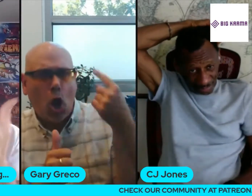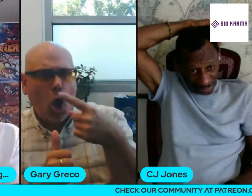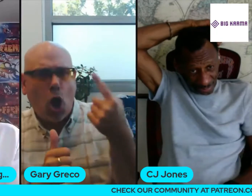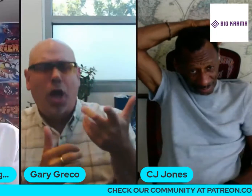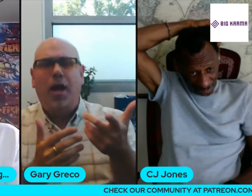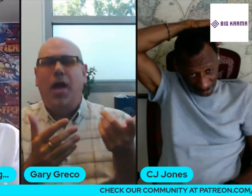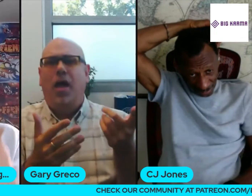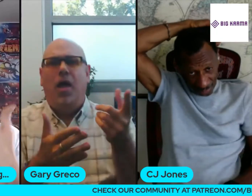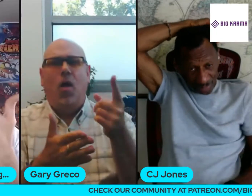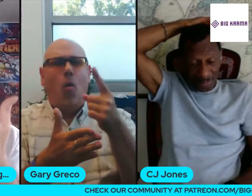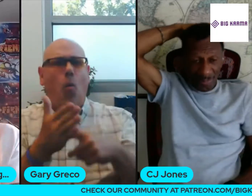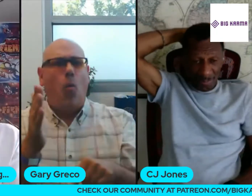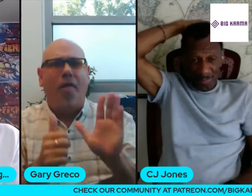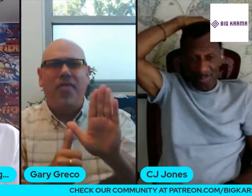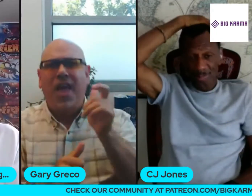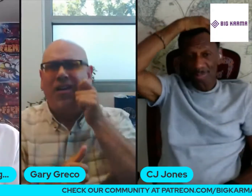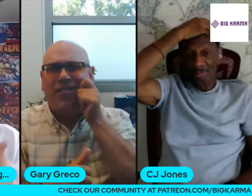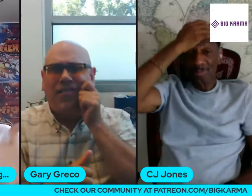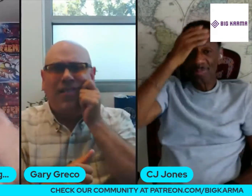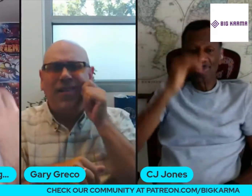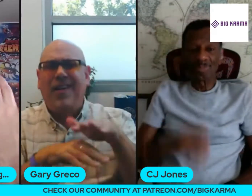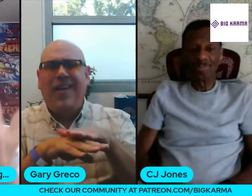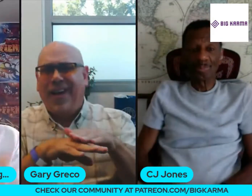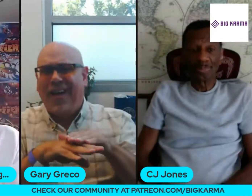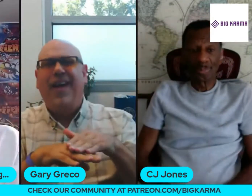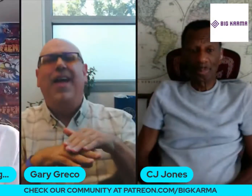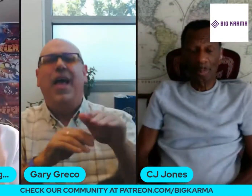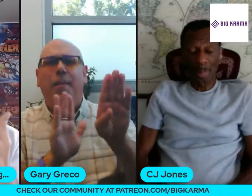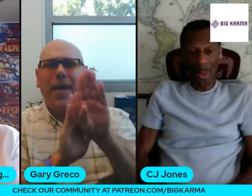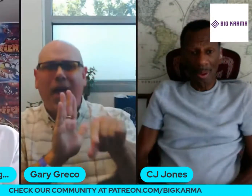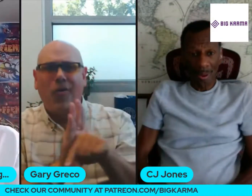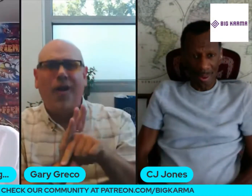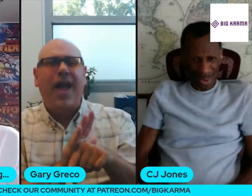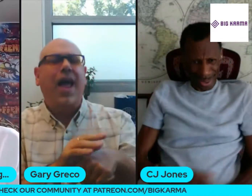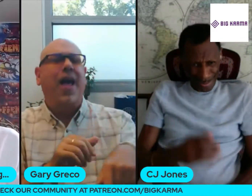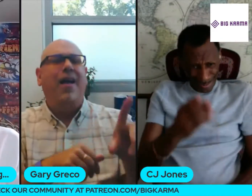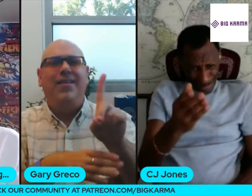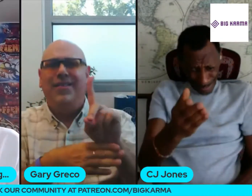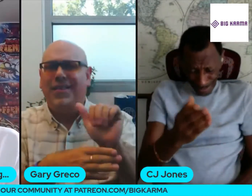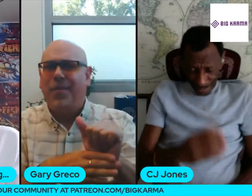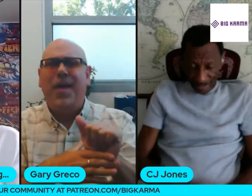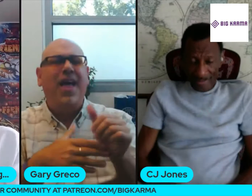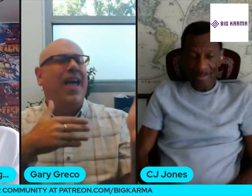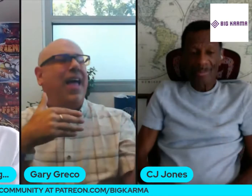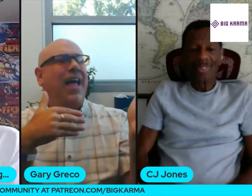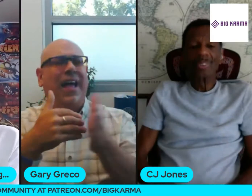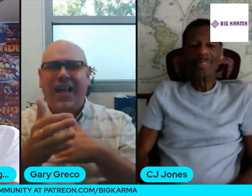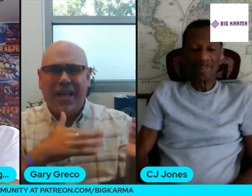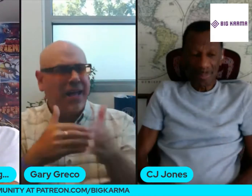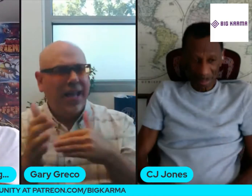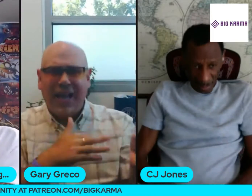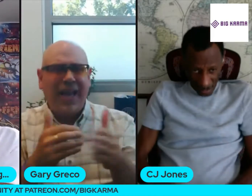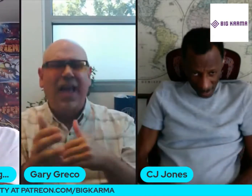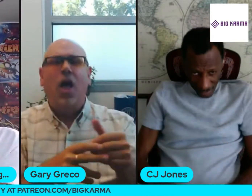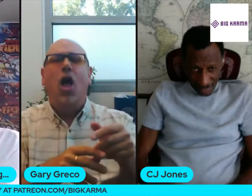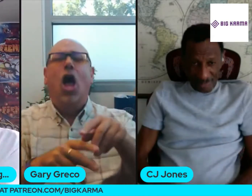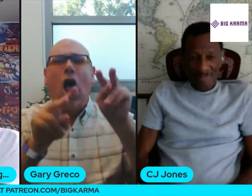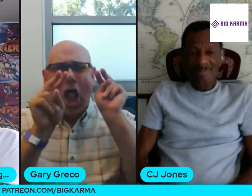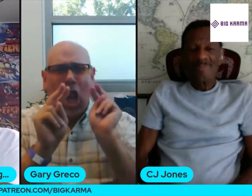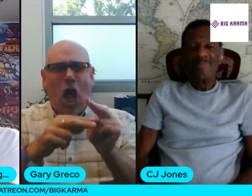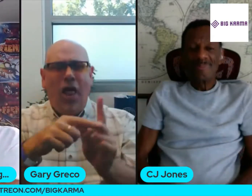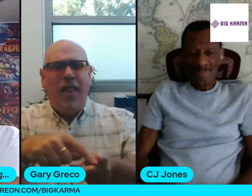look, what's their race, what's their ethnicity, what disability or flow they may have. Look at the positive skills